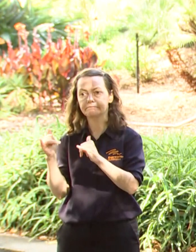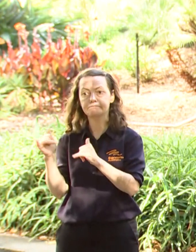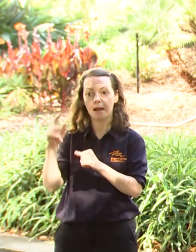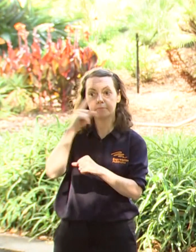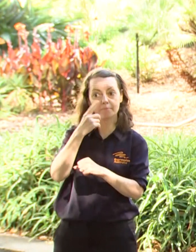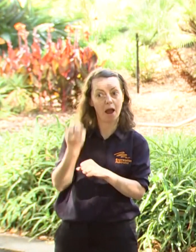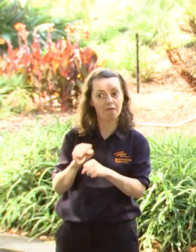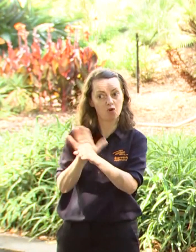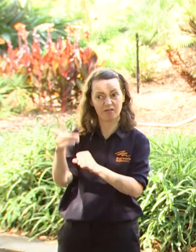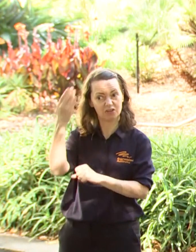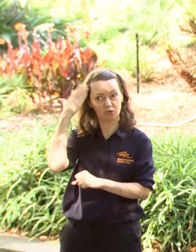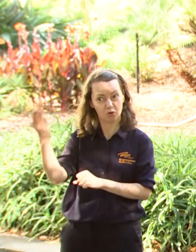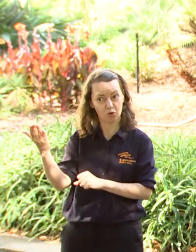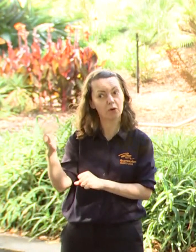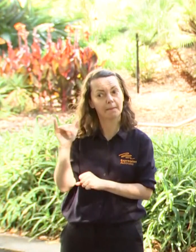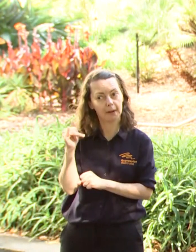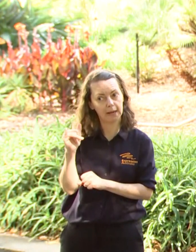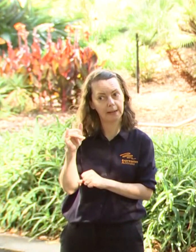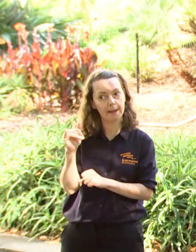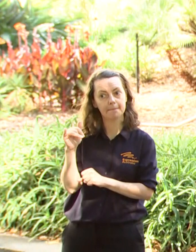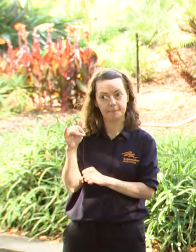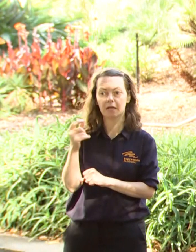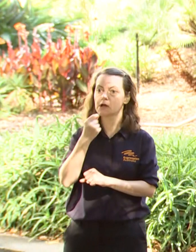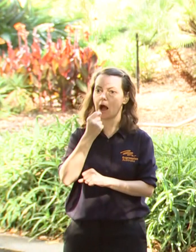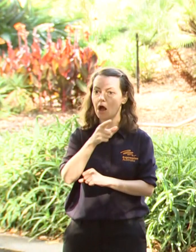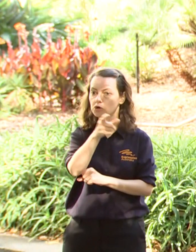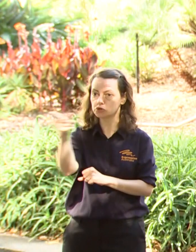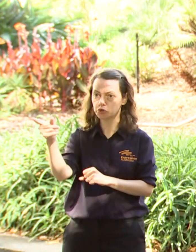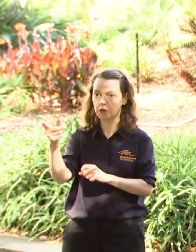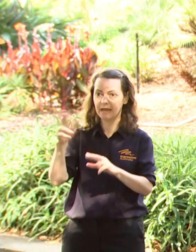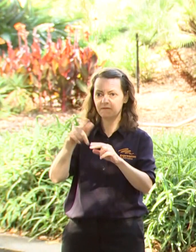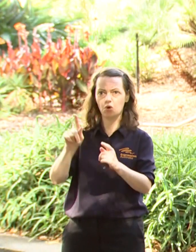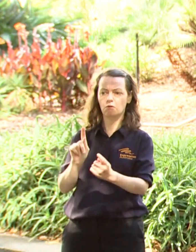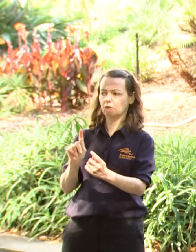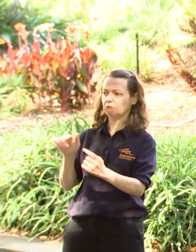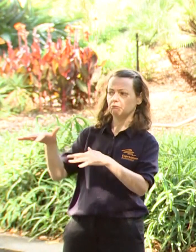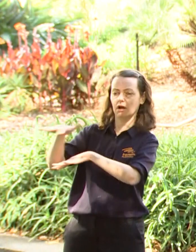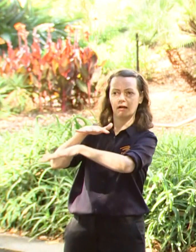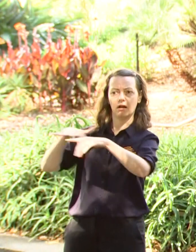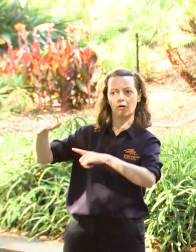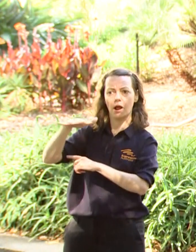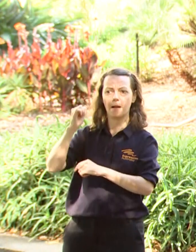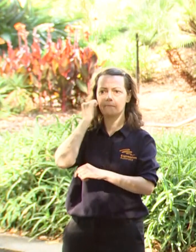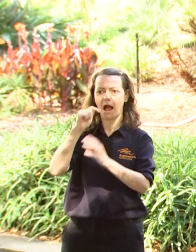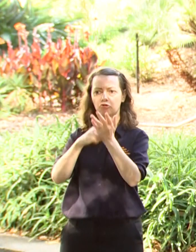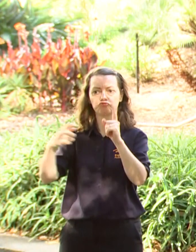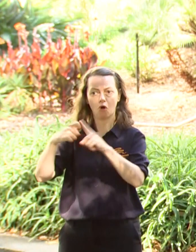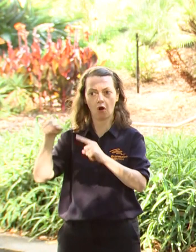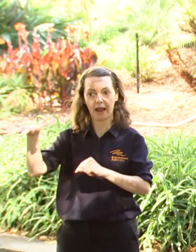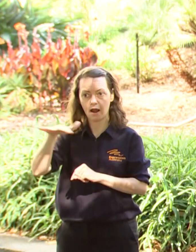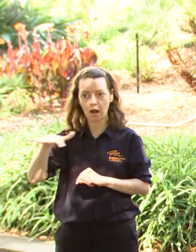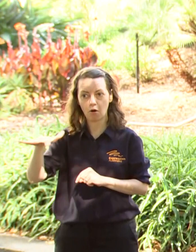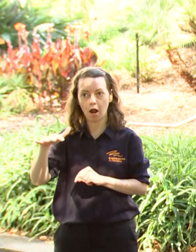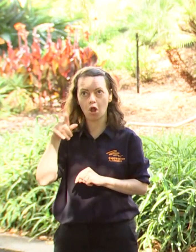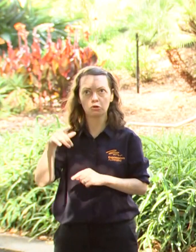that are at home, and we do urge all of those people to do as they're asked. We do check on people. There's a proper framework, but